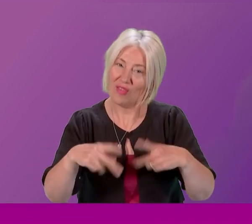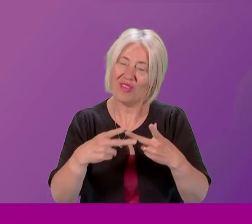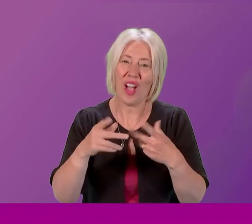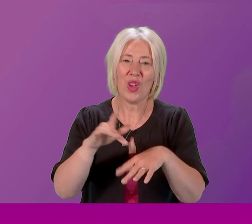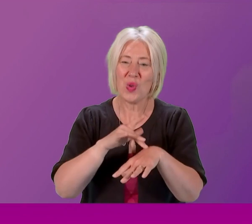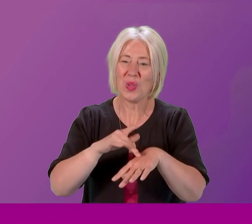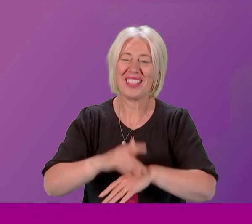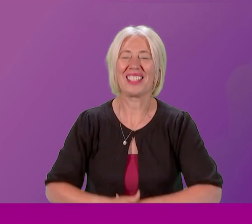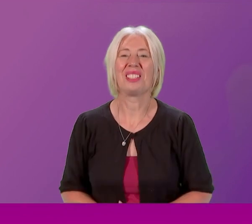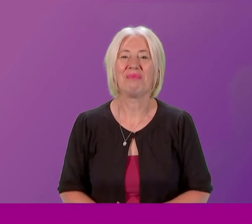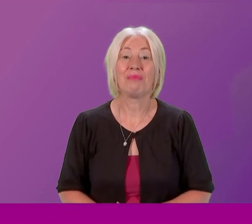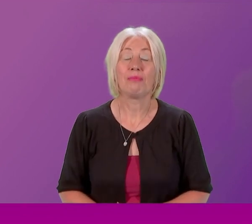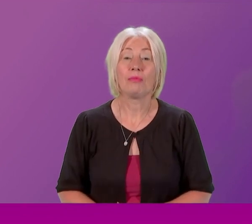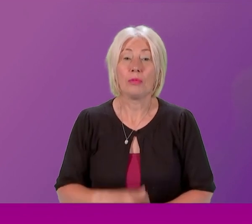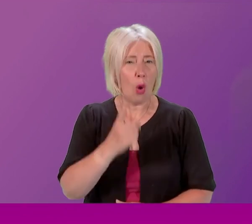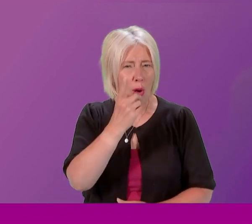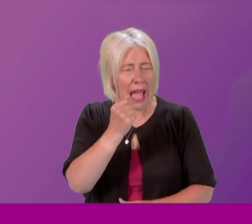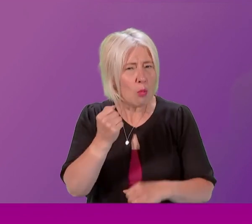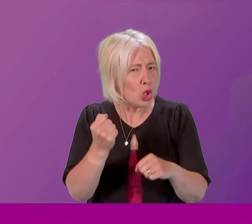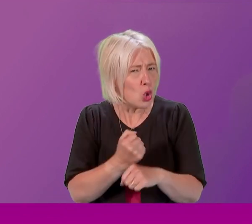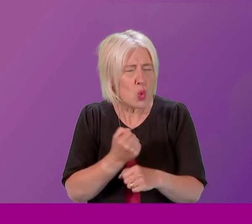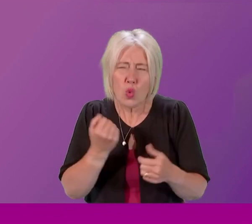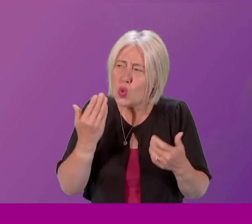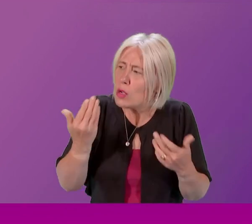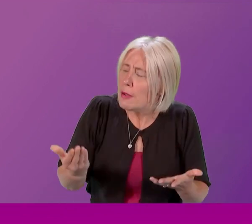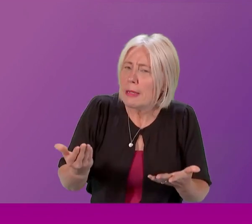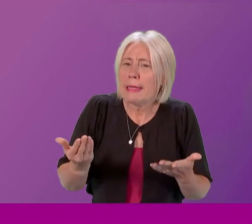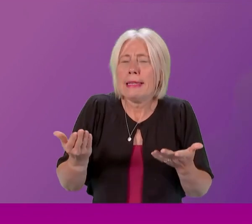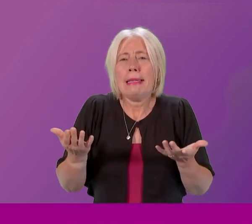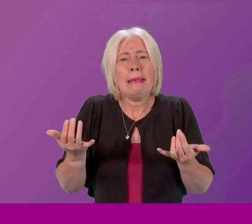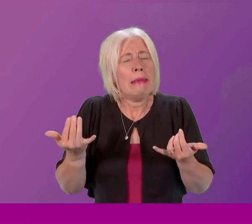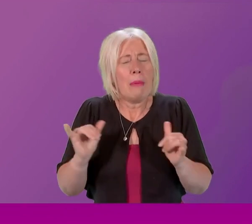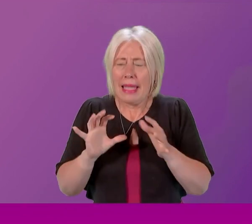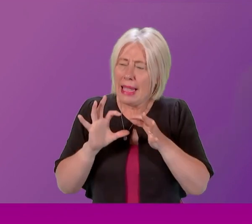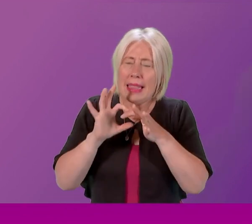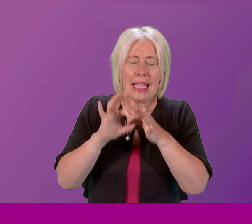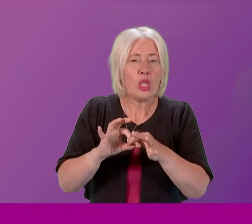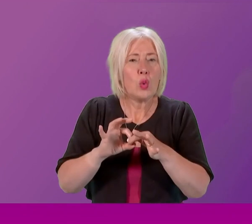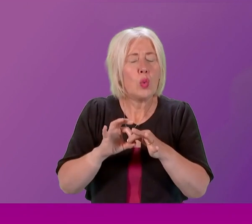there something that we can perhaps do in terms of that point around